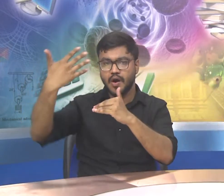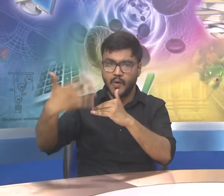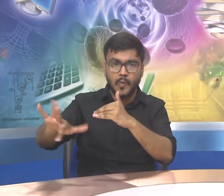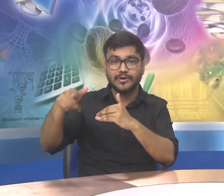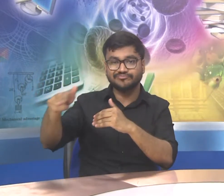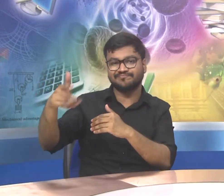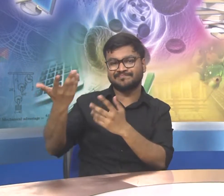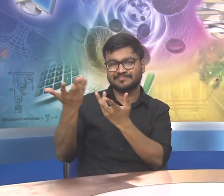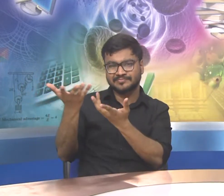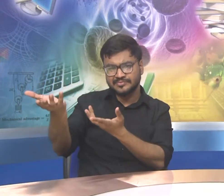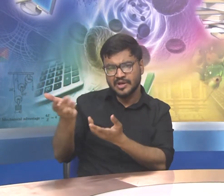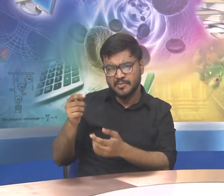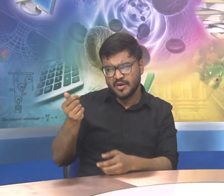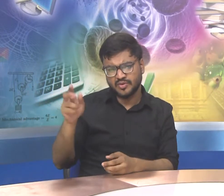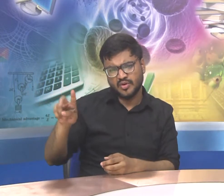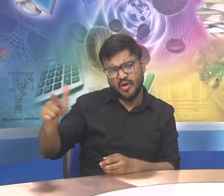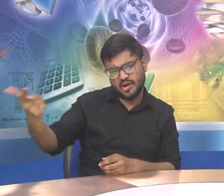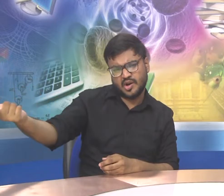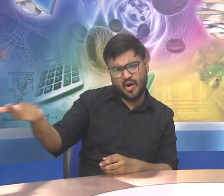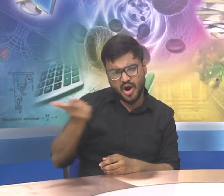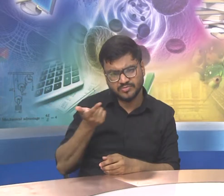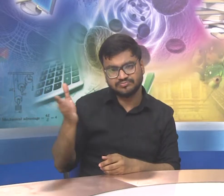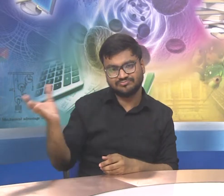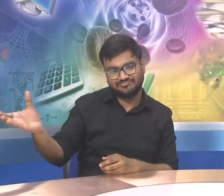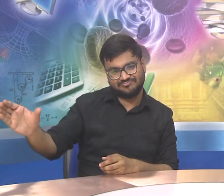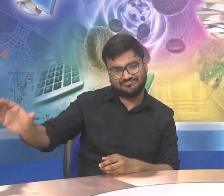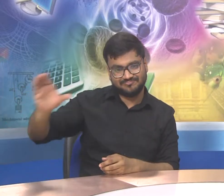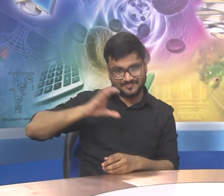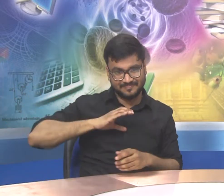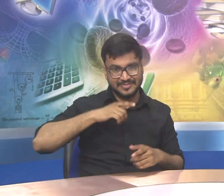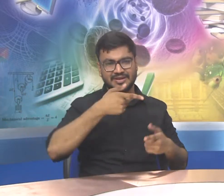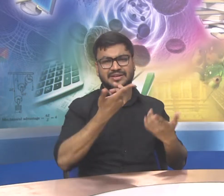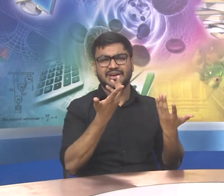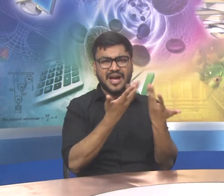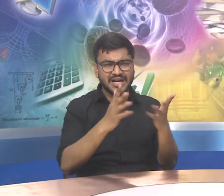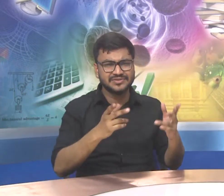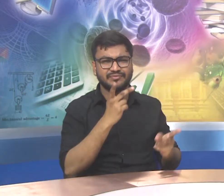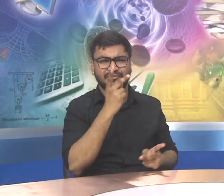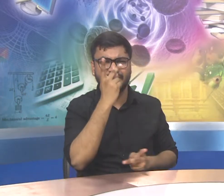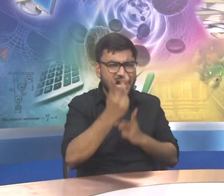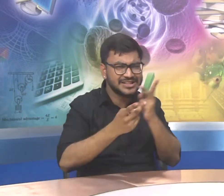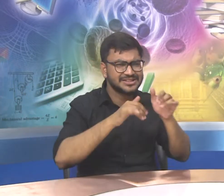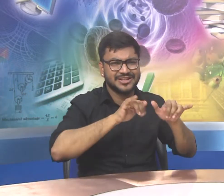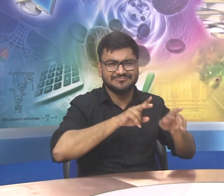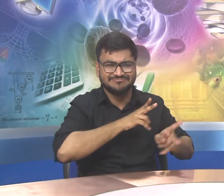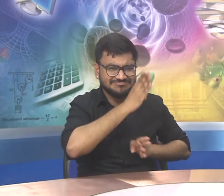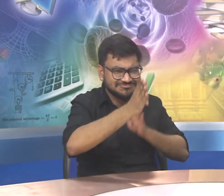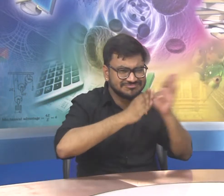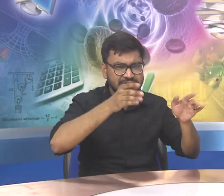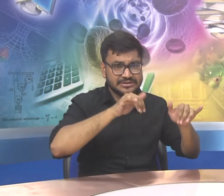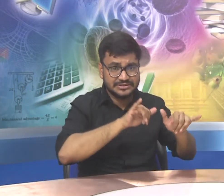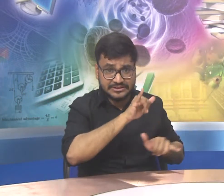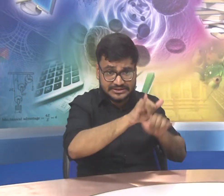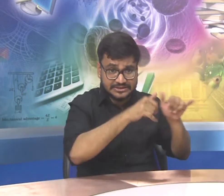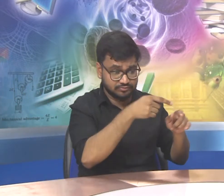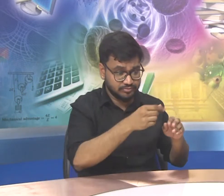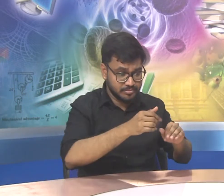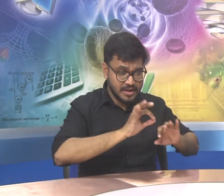A customer who has a current account with the bank is allowed to withdraw more than